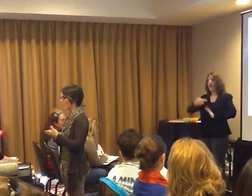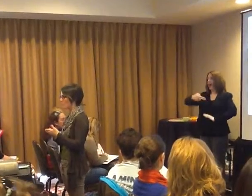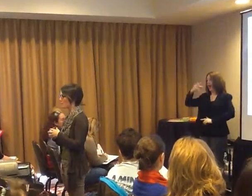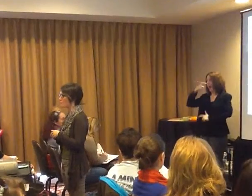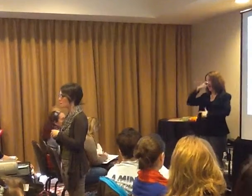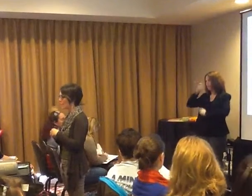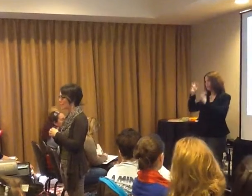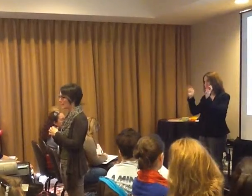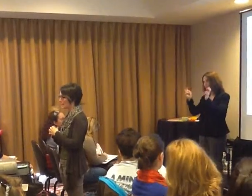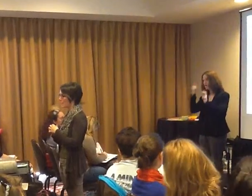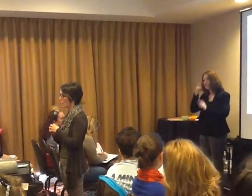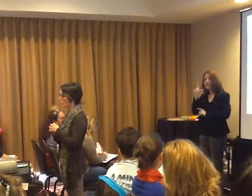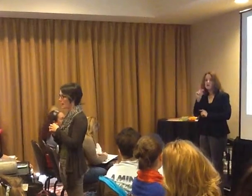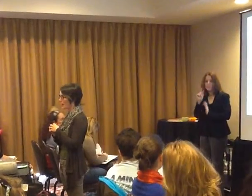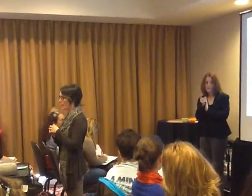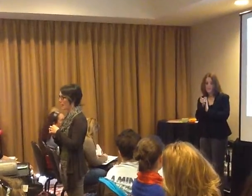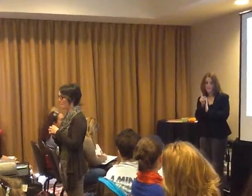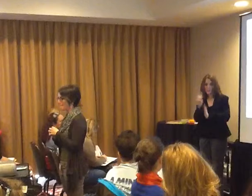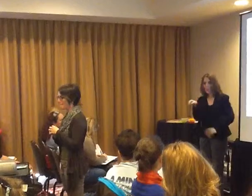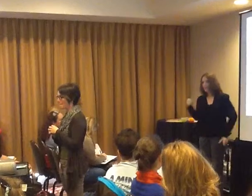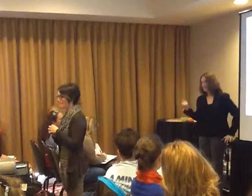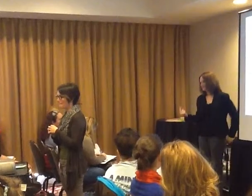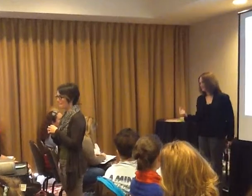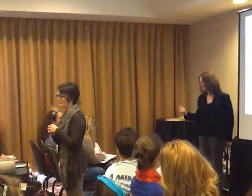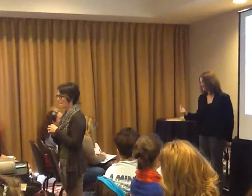high-interest topic for 20 minutes only.